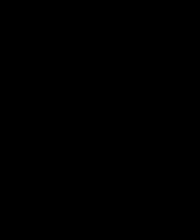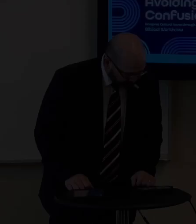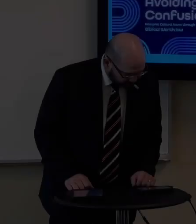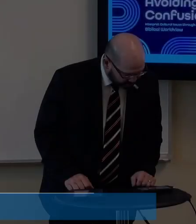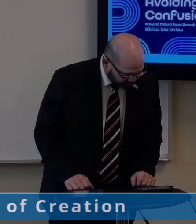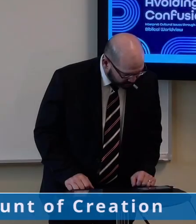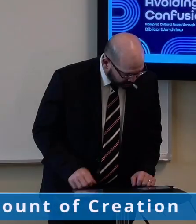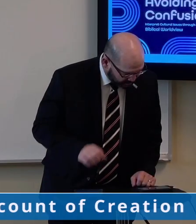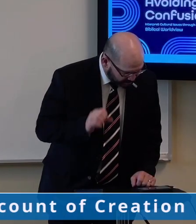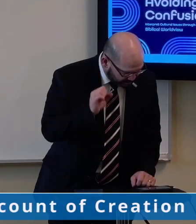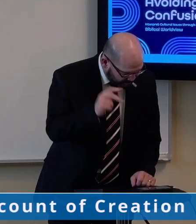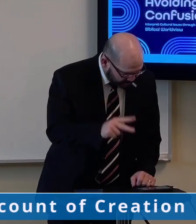It's going change, it's Saturdays.